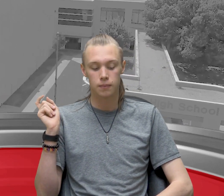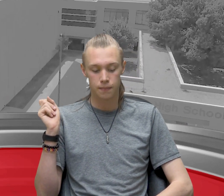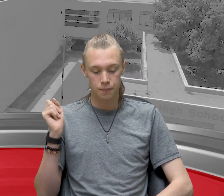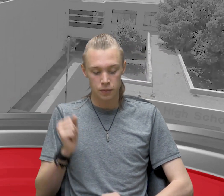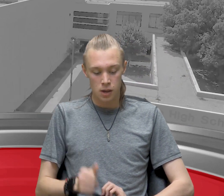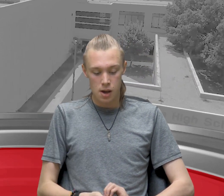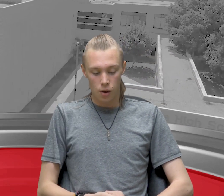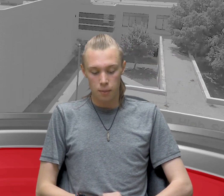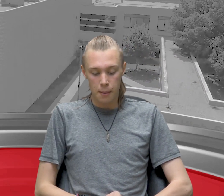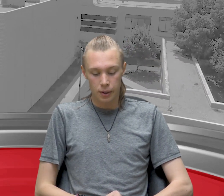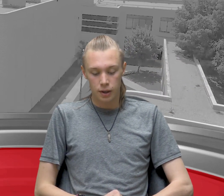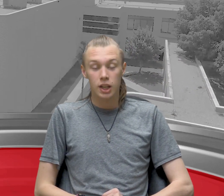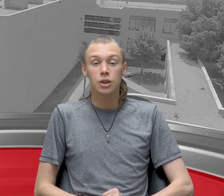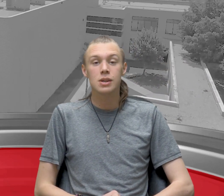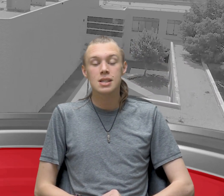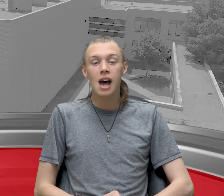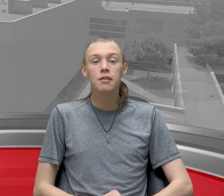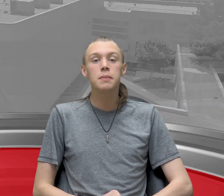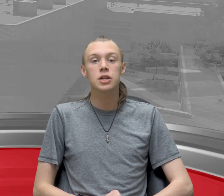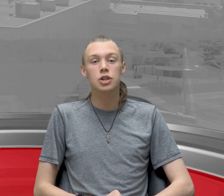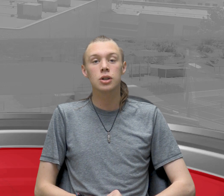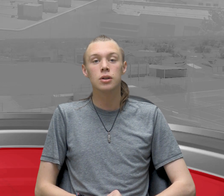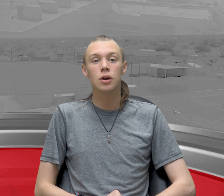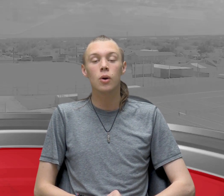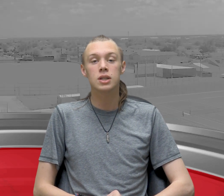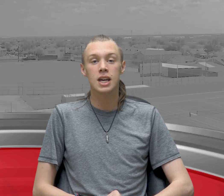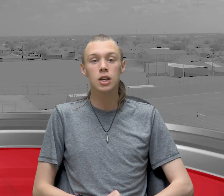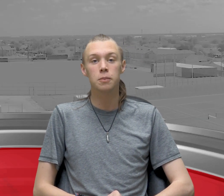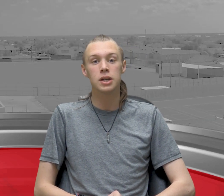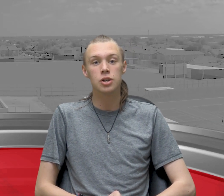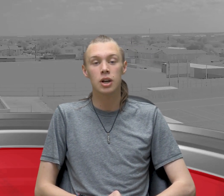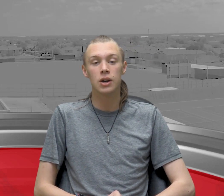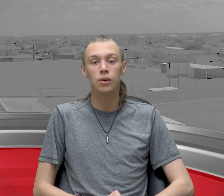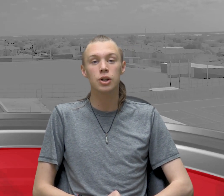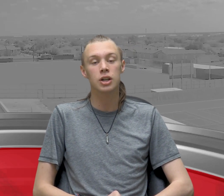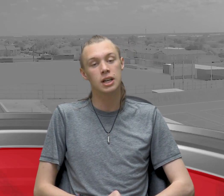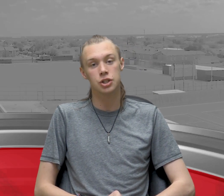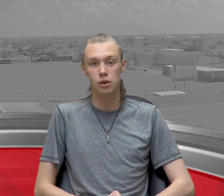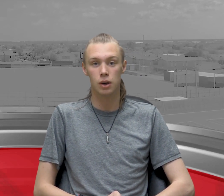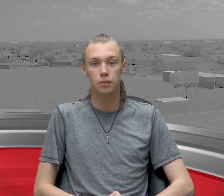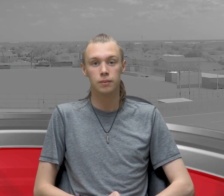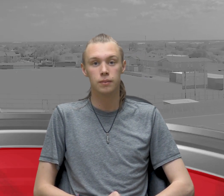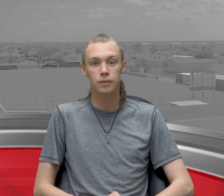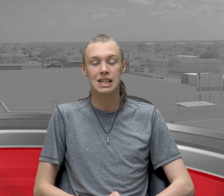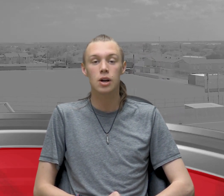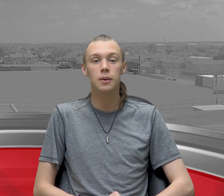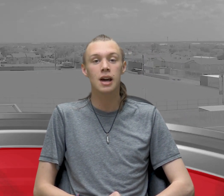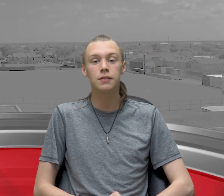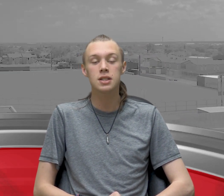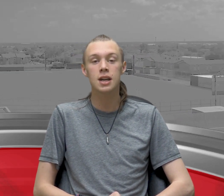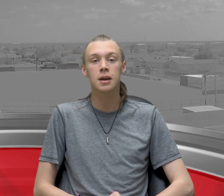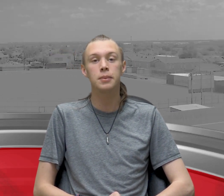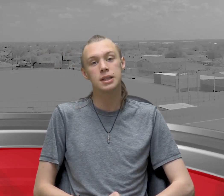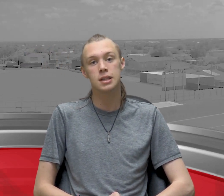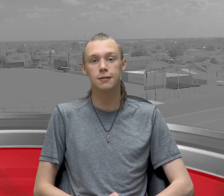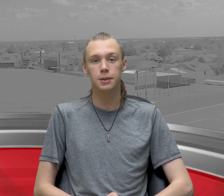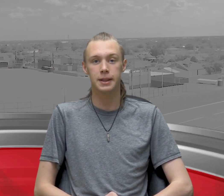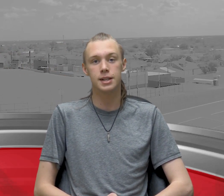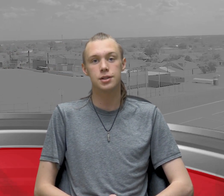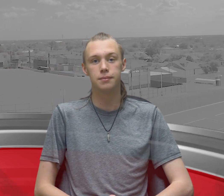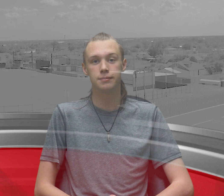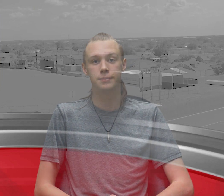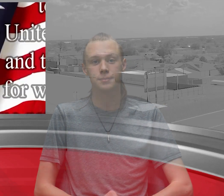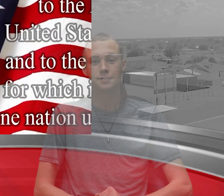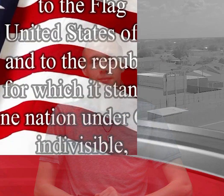forms. Remember, you need to have a picture or take your picture in order to get your quote. That's all we have for today. Please stand